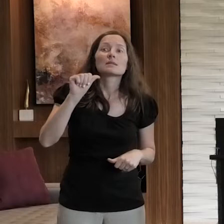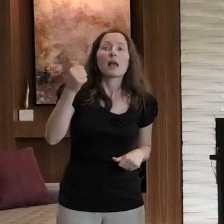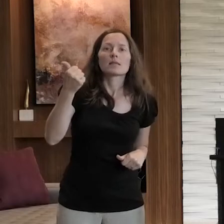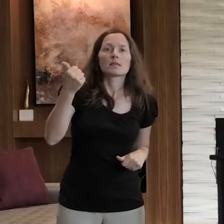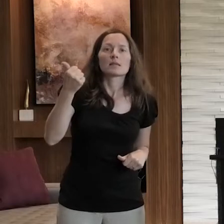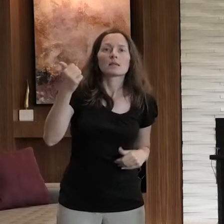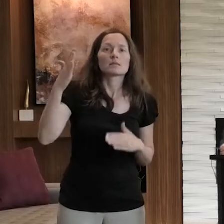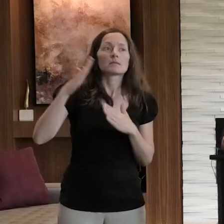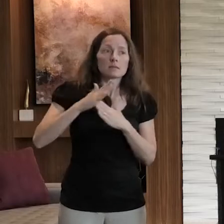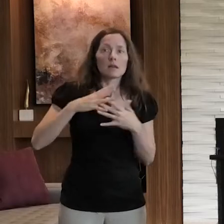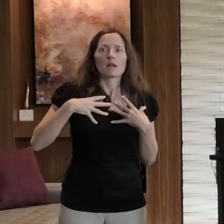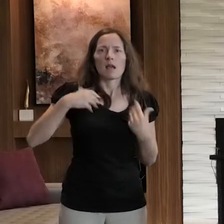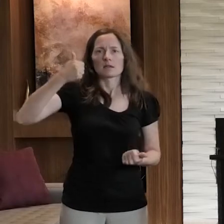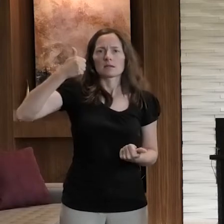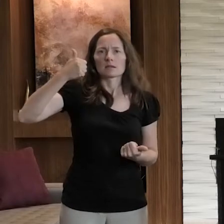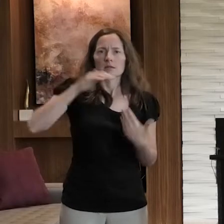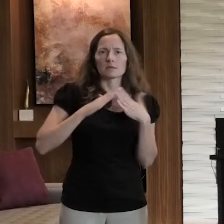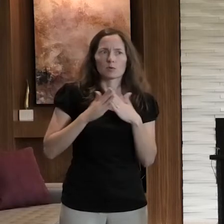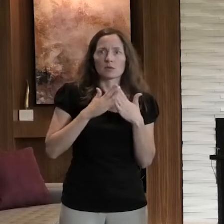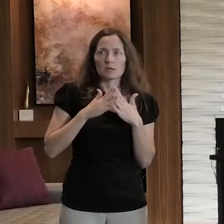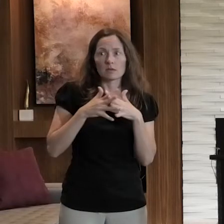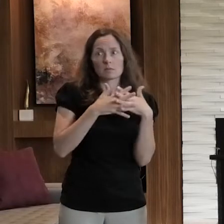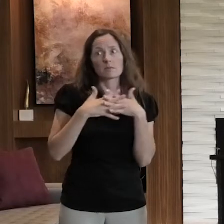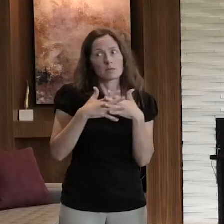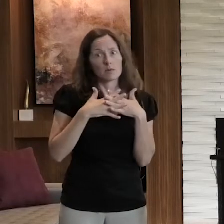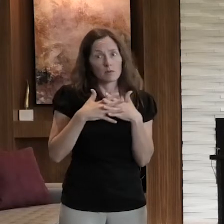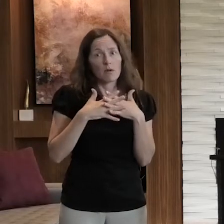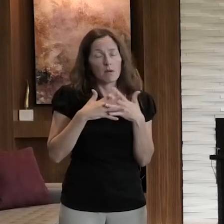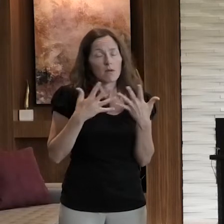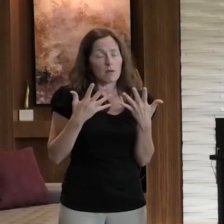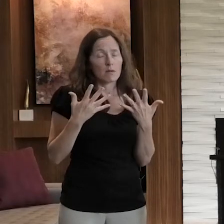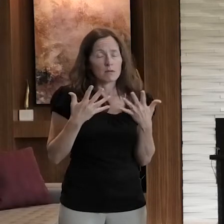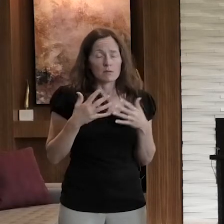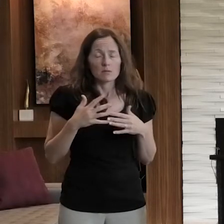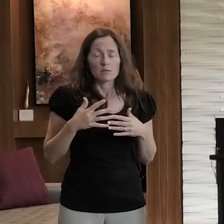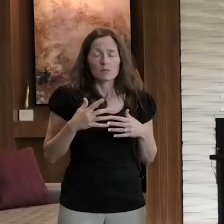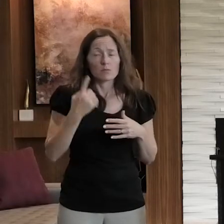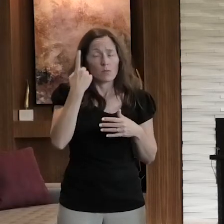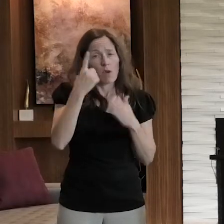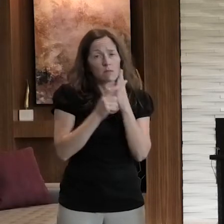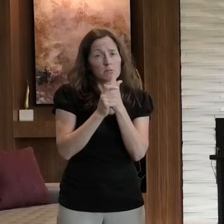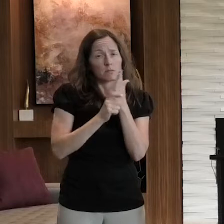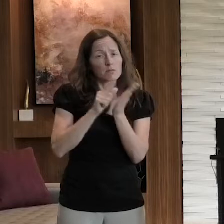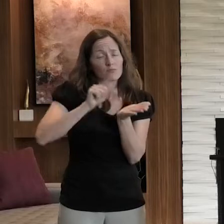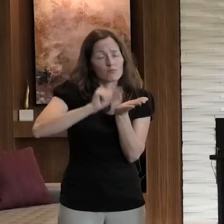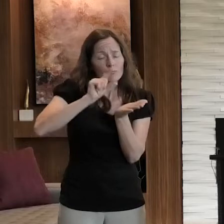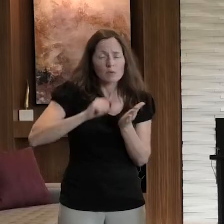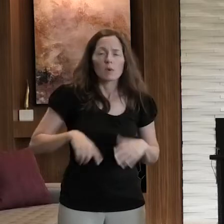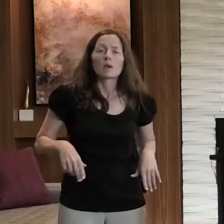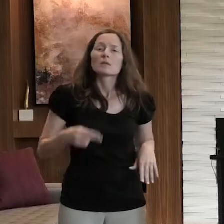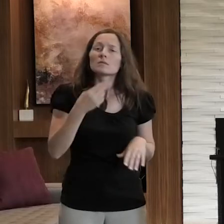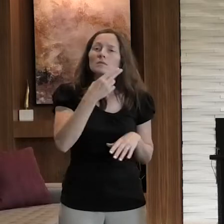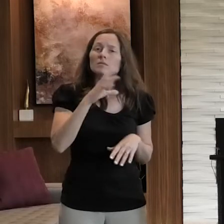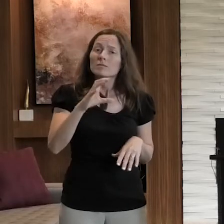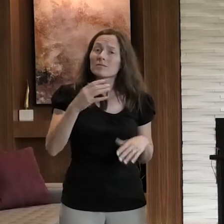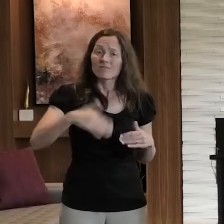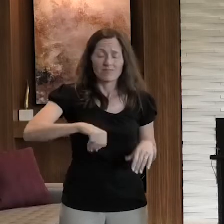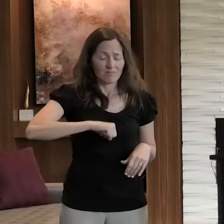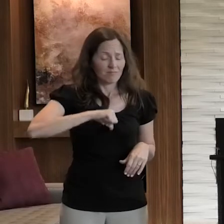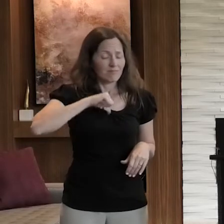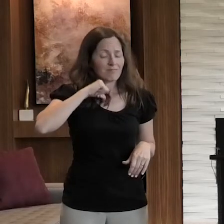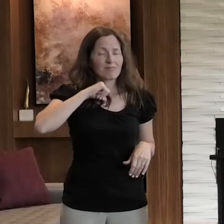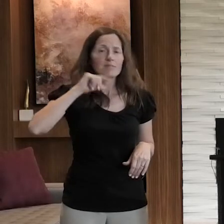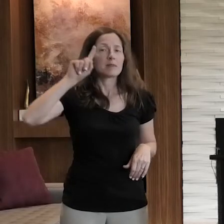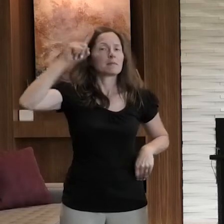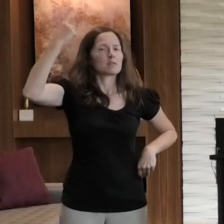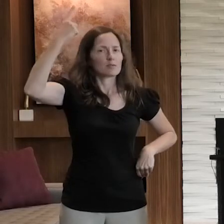Report this year. Howard County General Hospital was incredibly proud to be the first employer to participate in